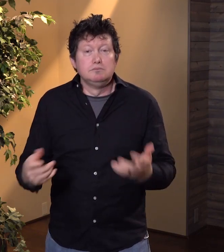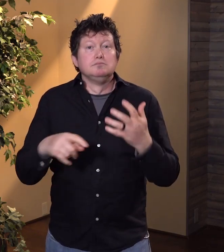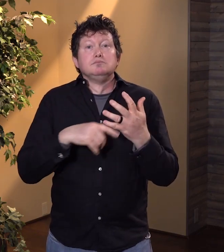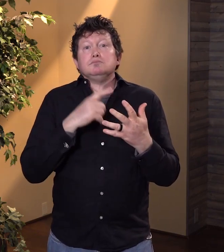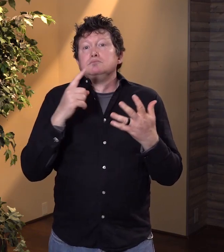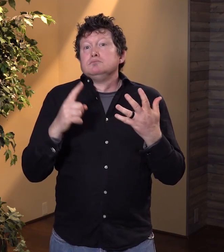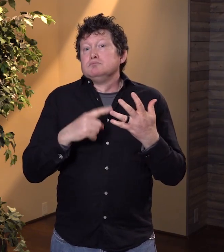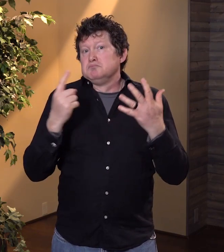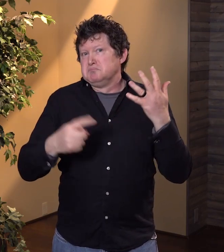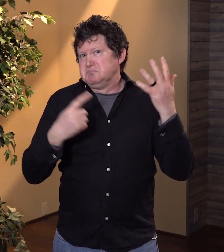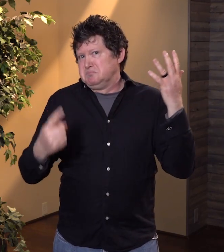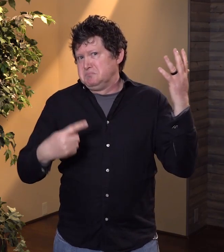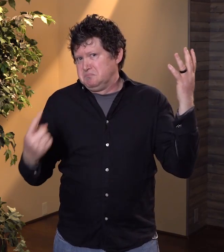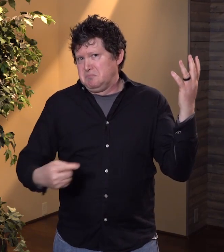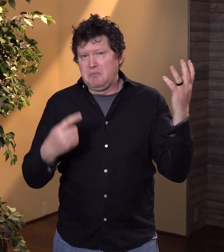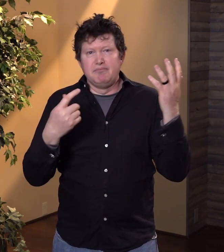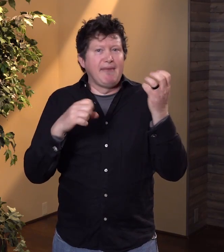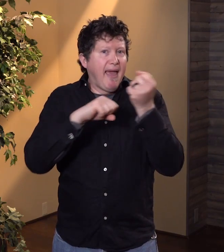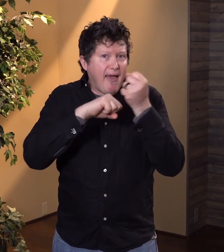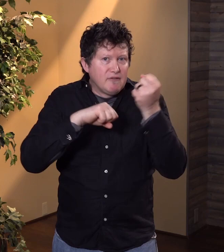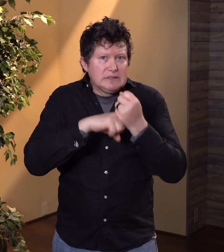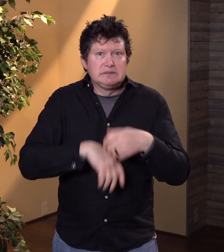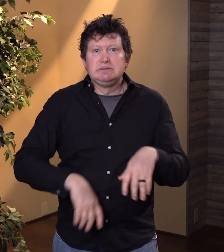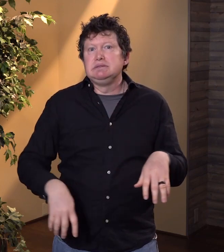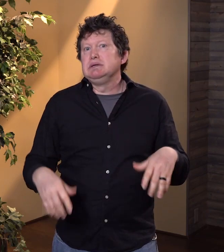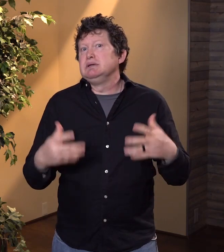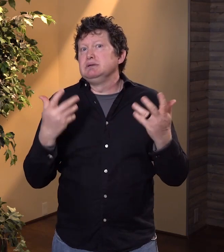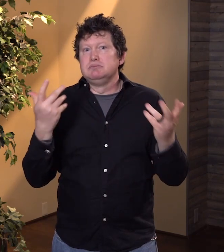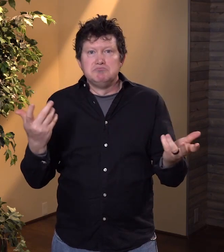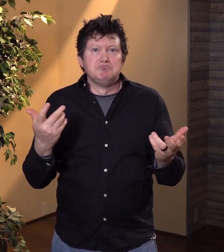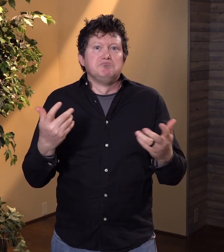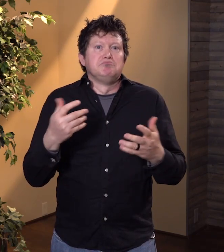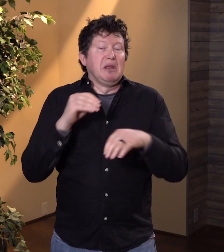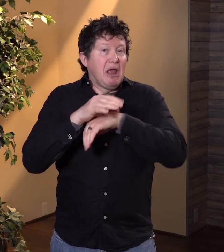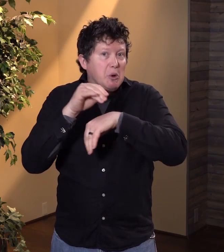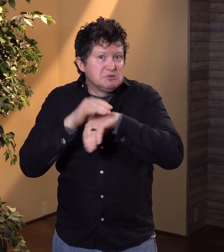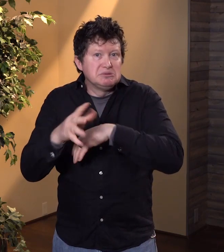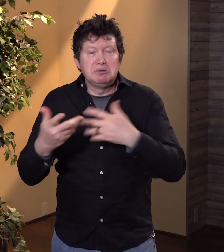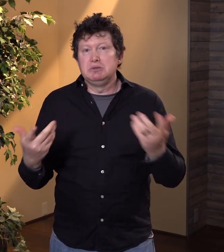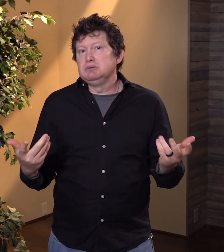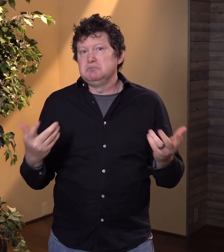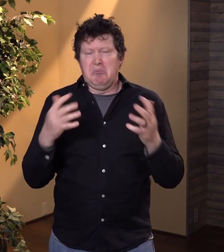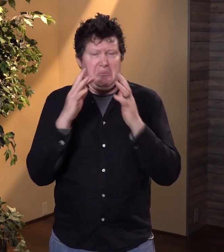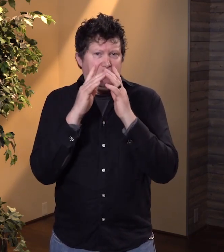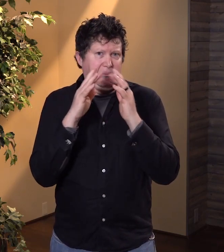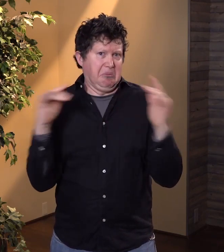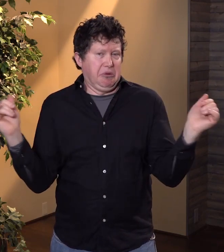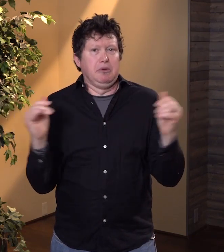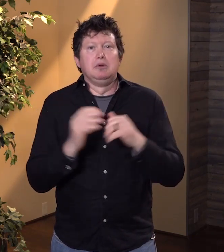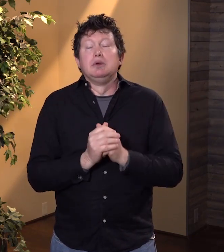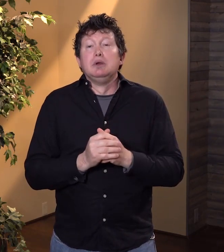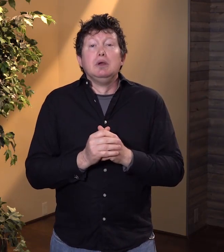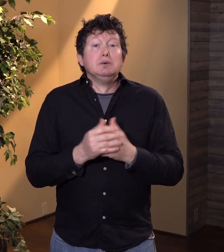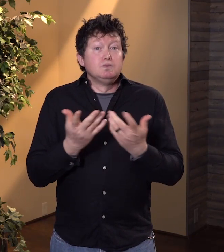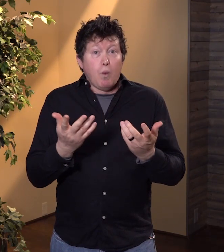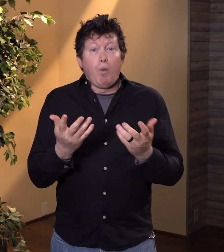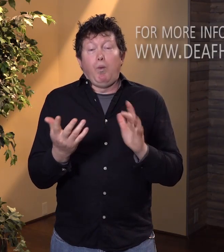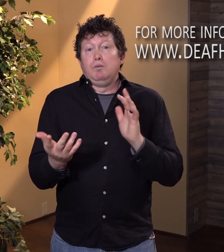advocacy, counseling, a plethora of services for our deaf community and hearing community as